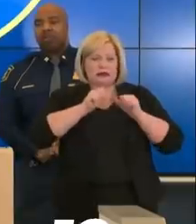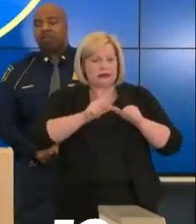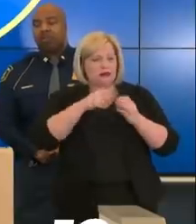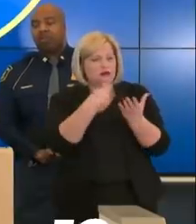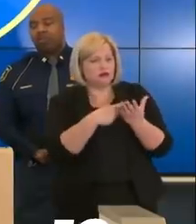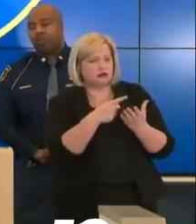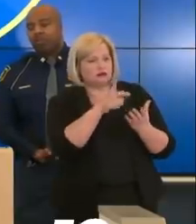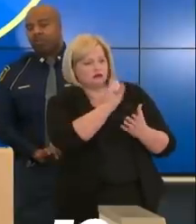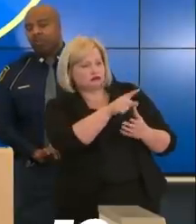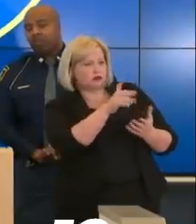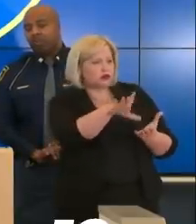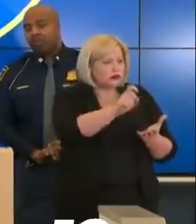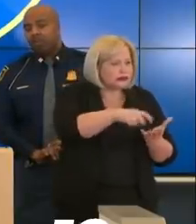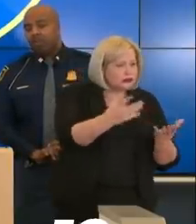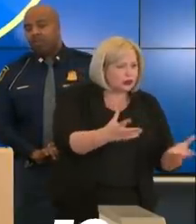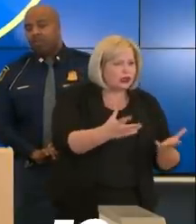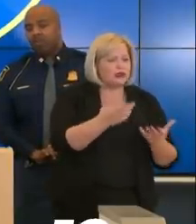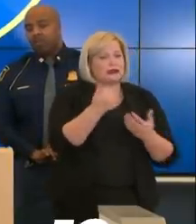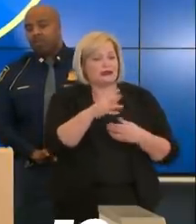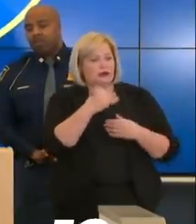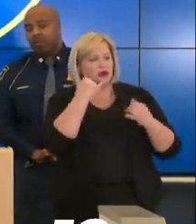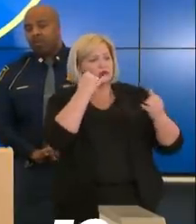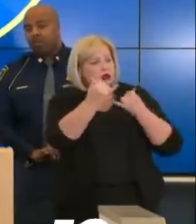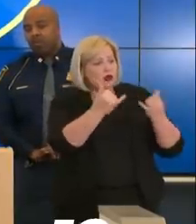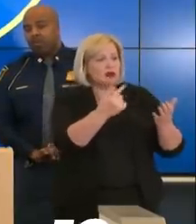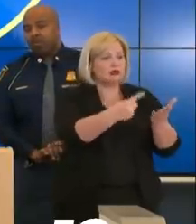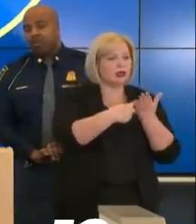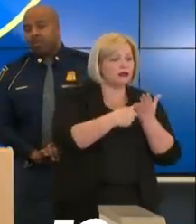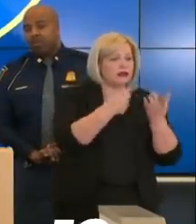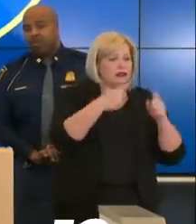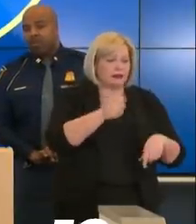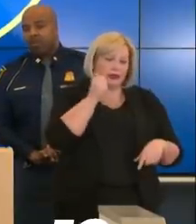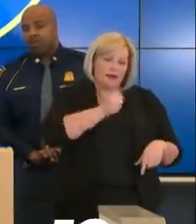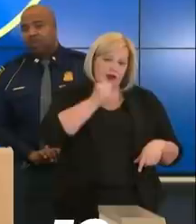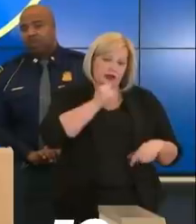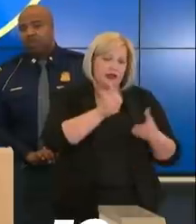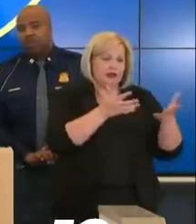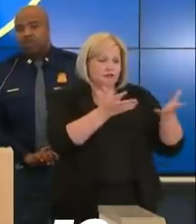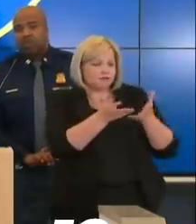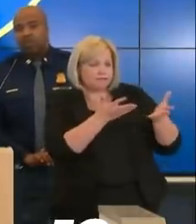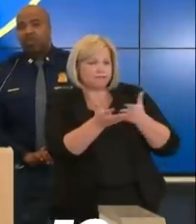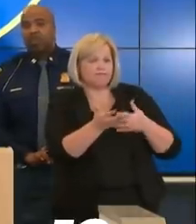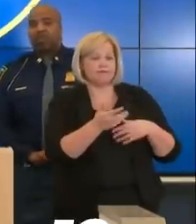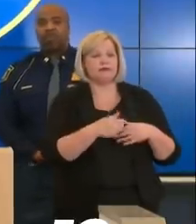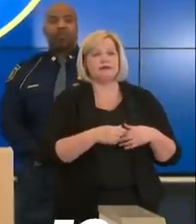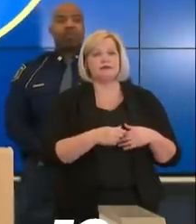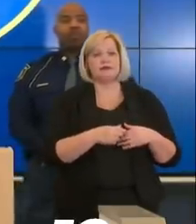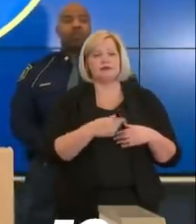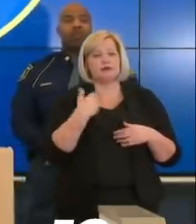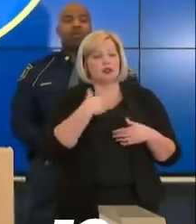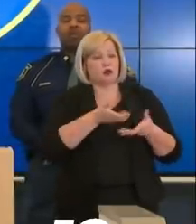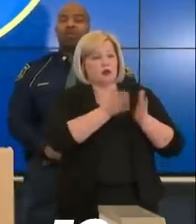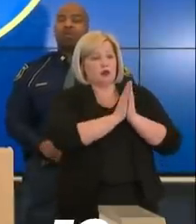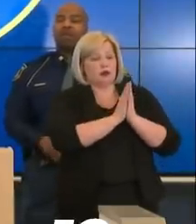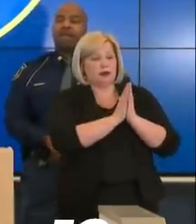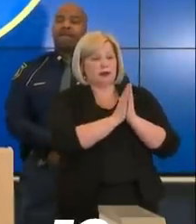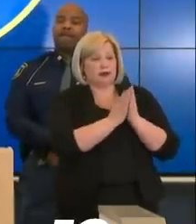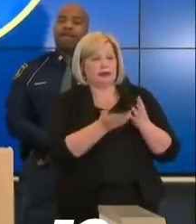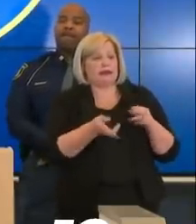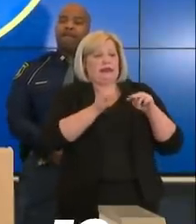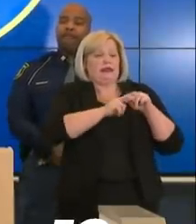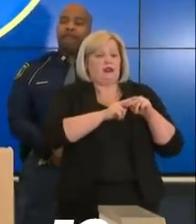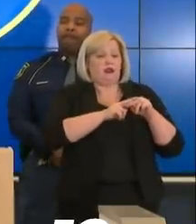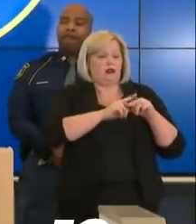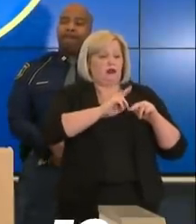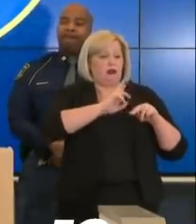their needs. We've got several calls and conversations that are happening on a daily basis. We are requesting additional